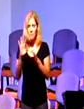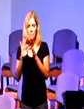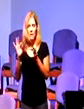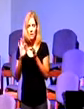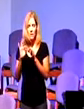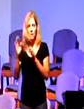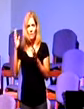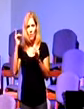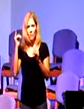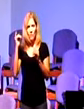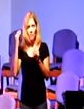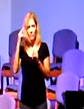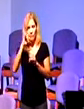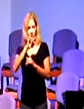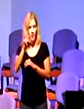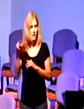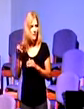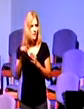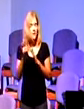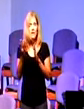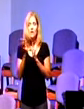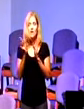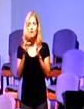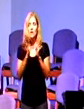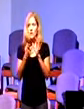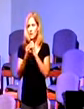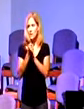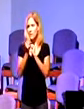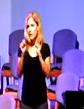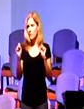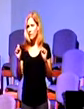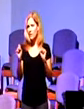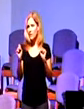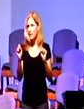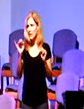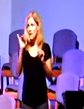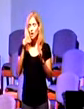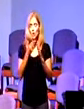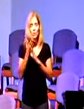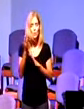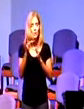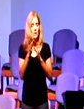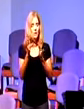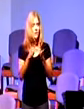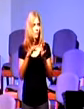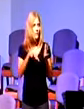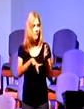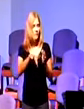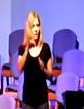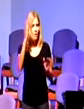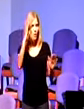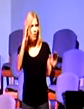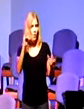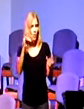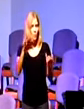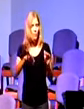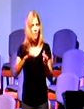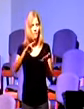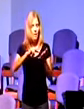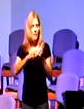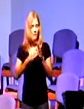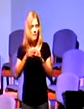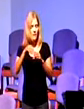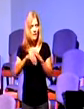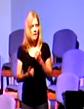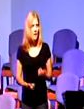one of that, and that is that Jesus saves. That it is through Jesus that we find hope, that we find meaning in